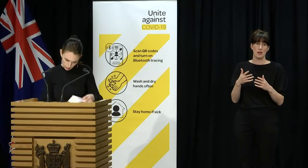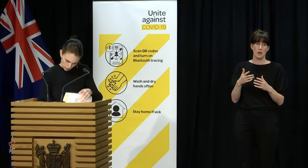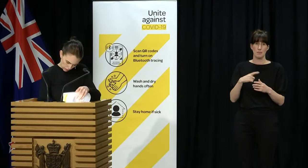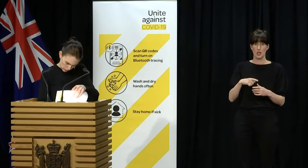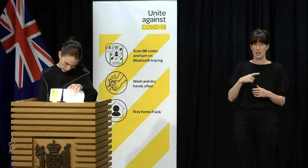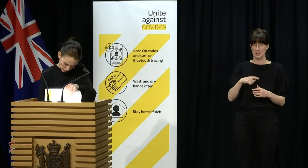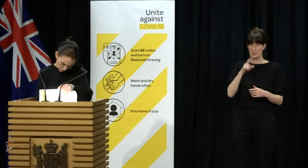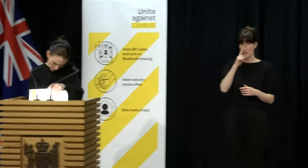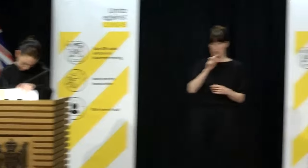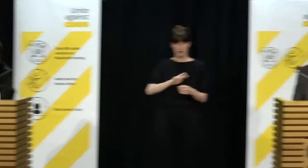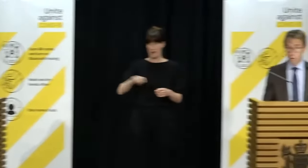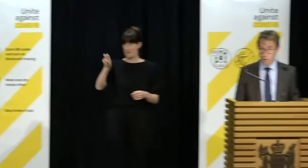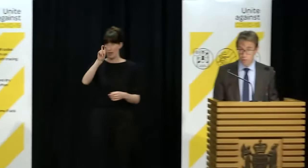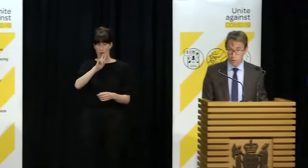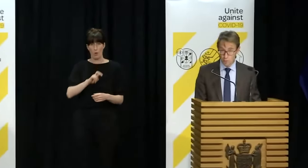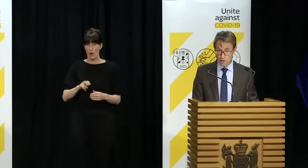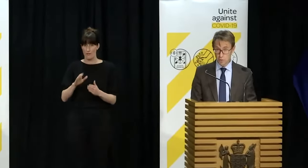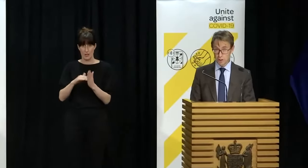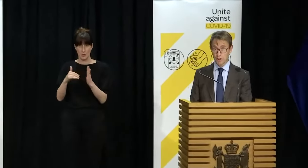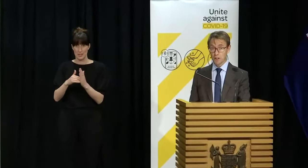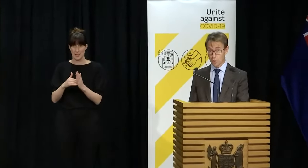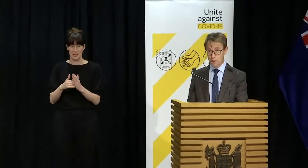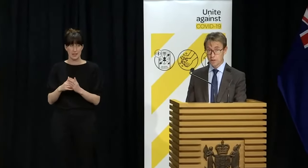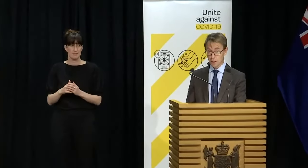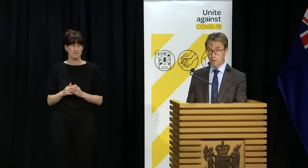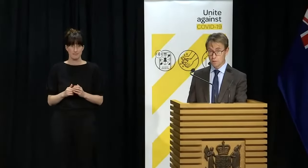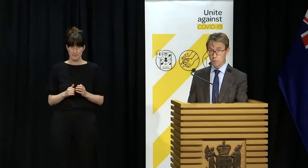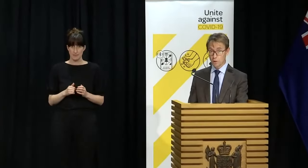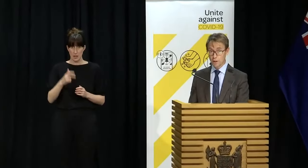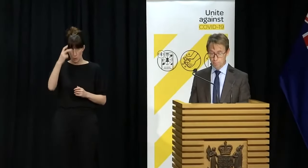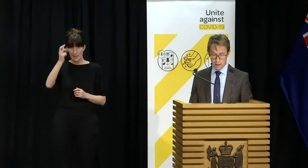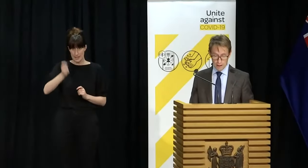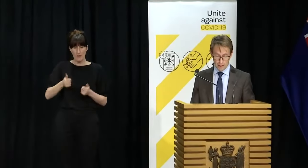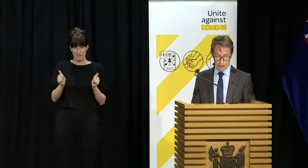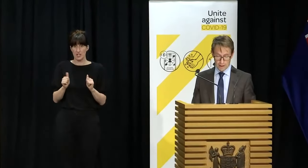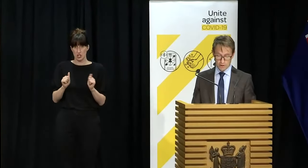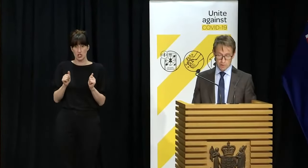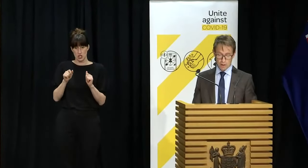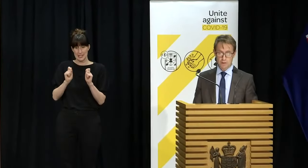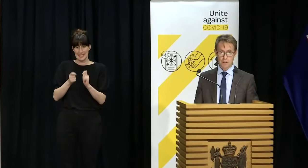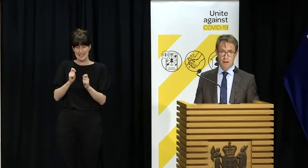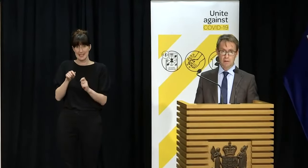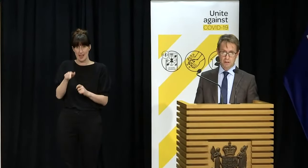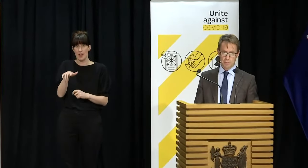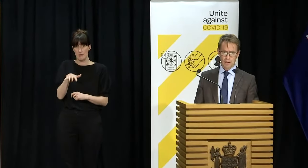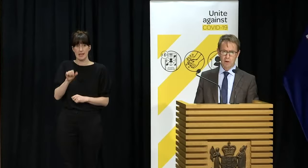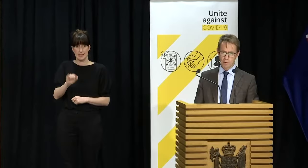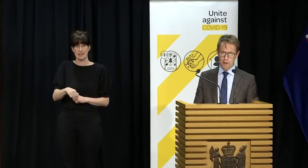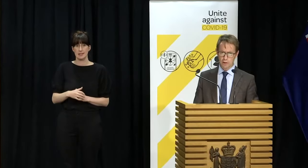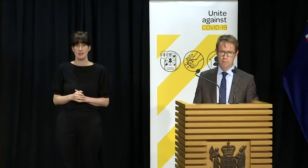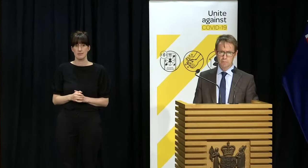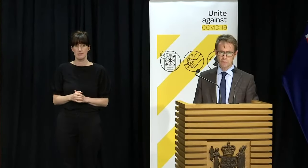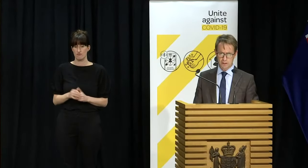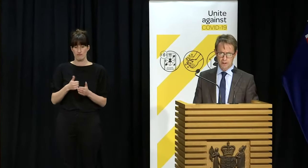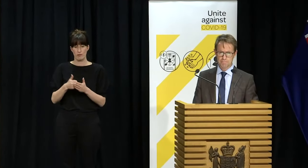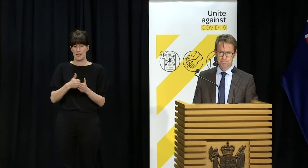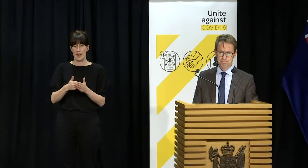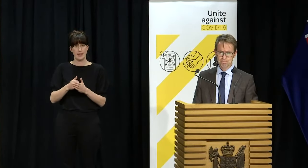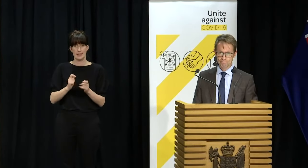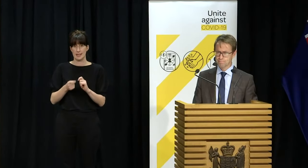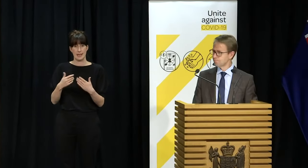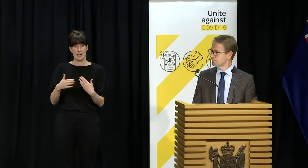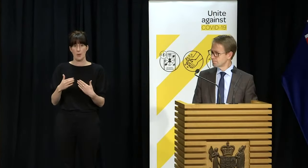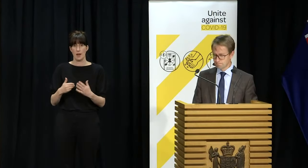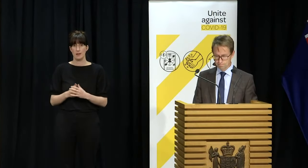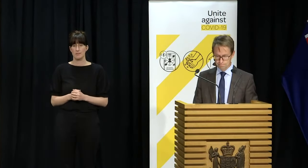areas. So we do have wastewater testing in Queenstown already. So that's part of our regular testing.